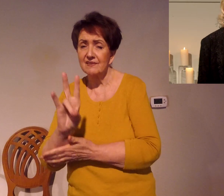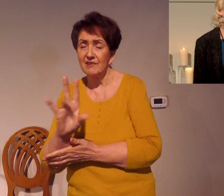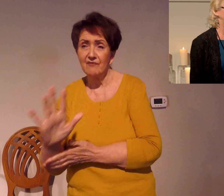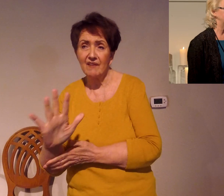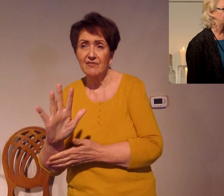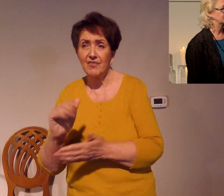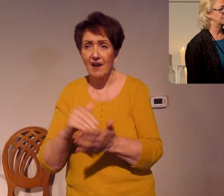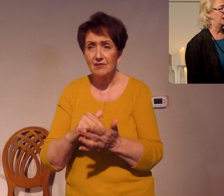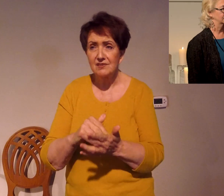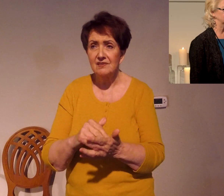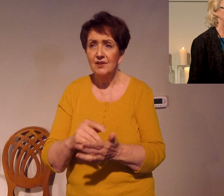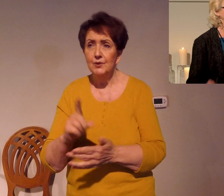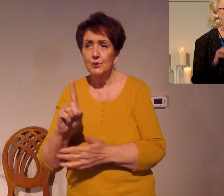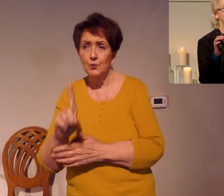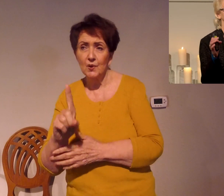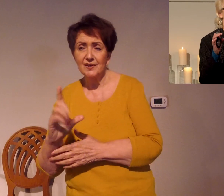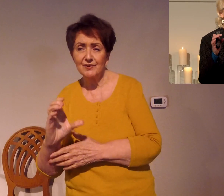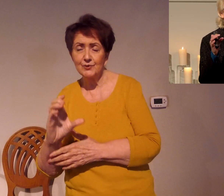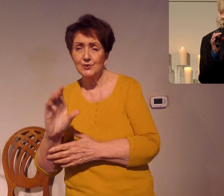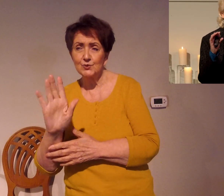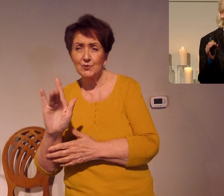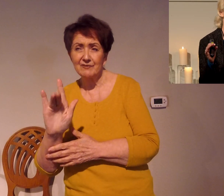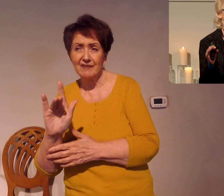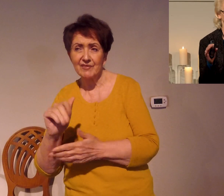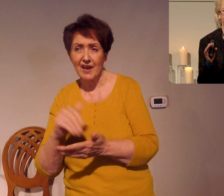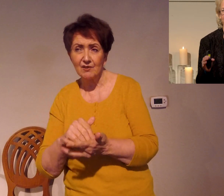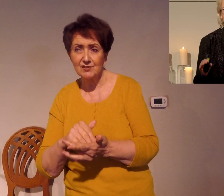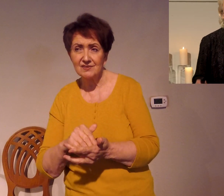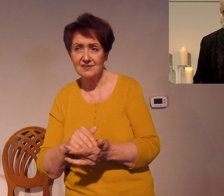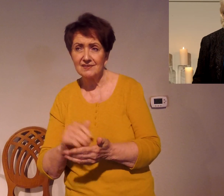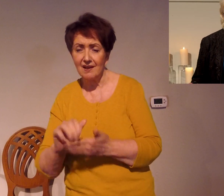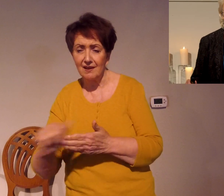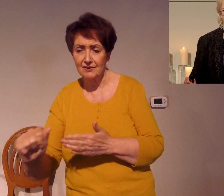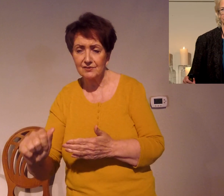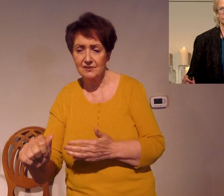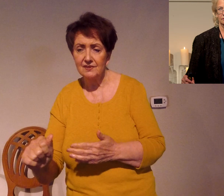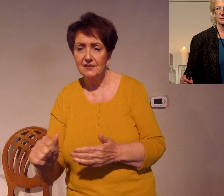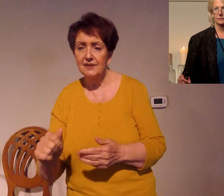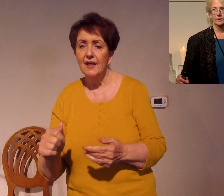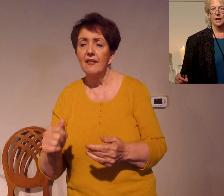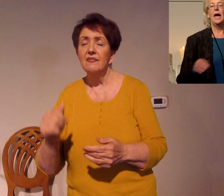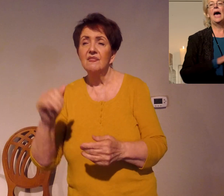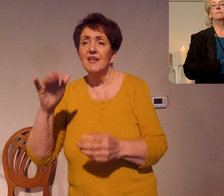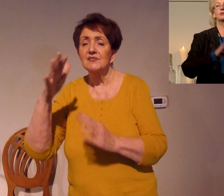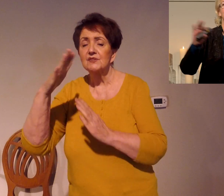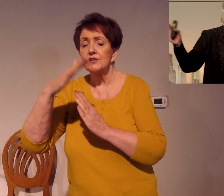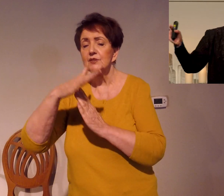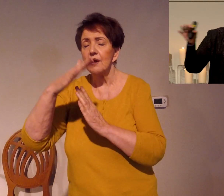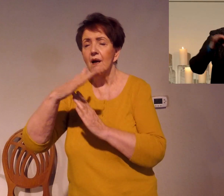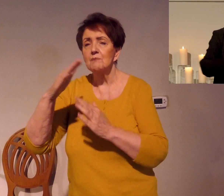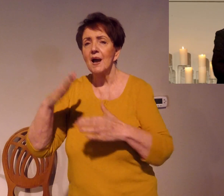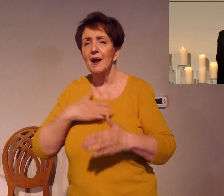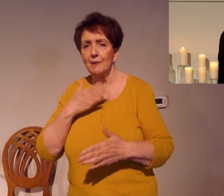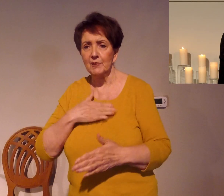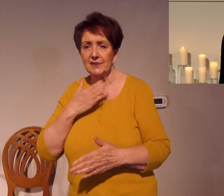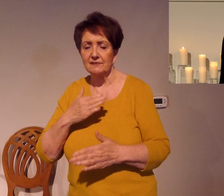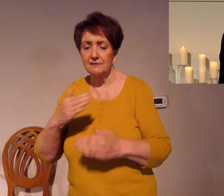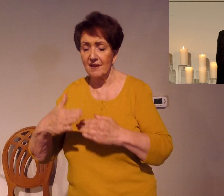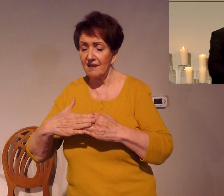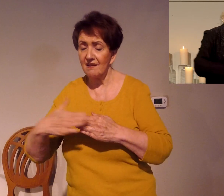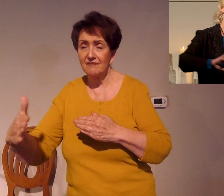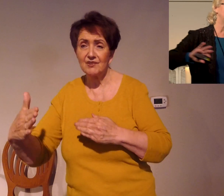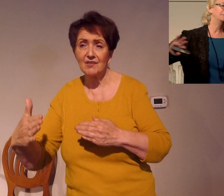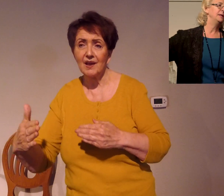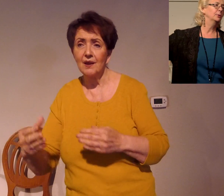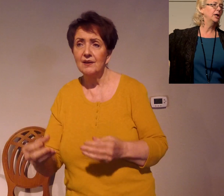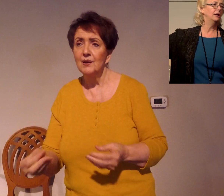$75,000 to $125,000, somewhere in there is the range of peak happiness. After that, there's no